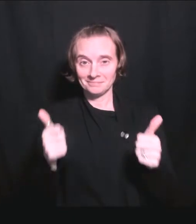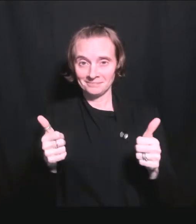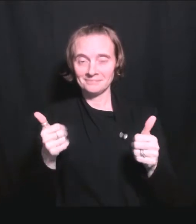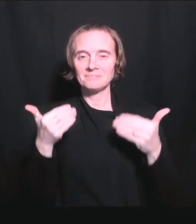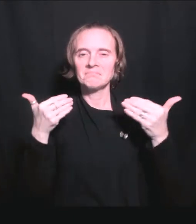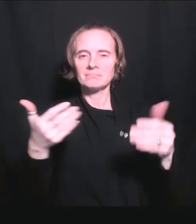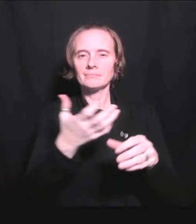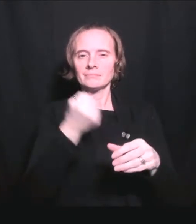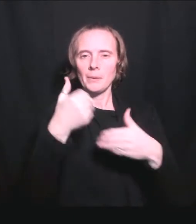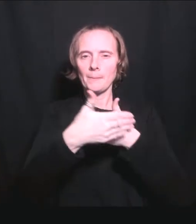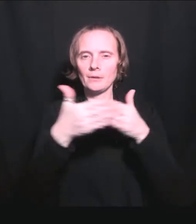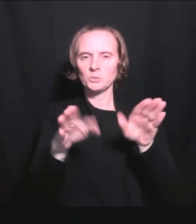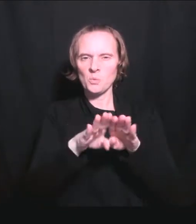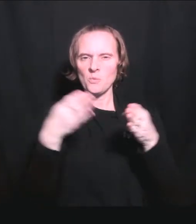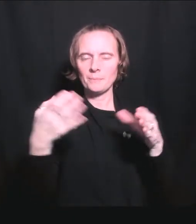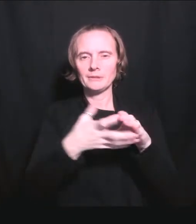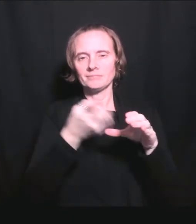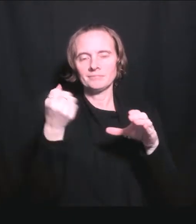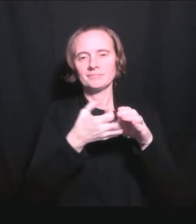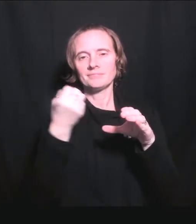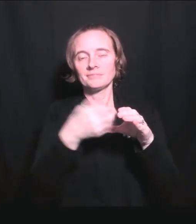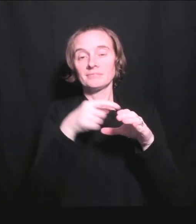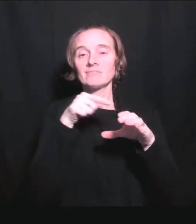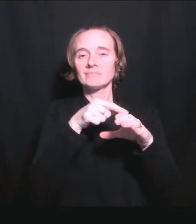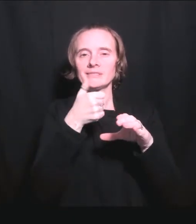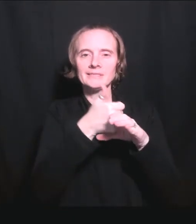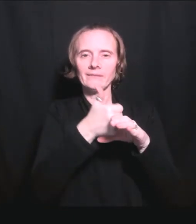and make sure they are dry before starting.